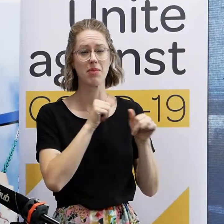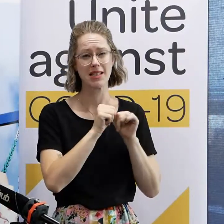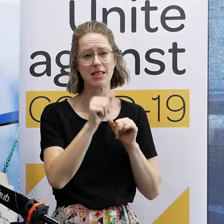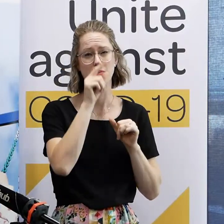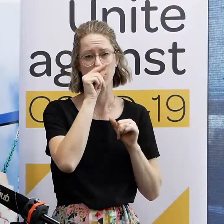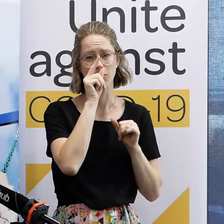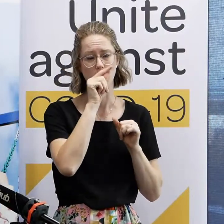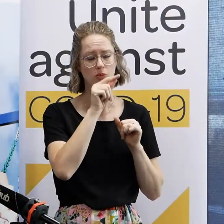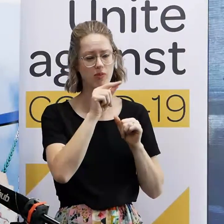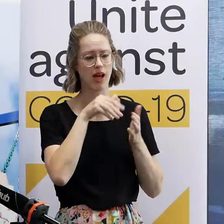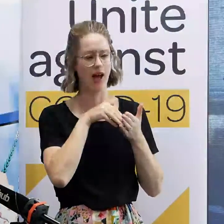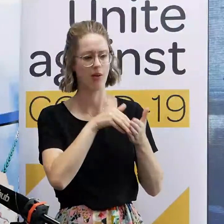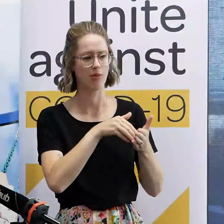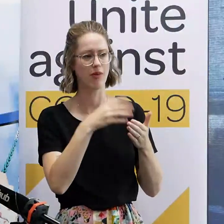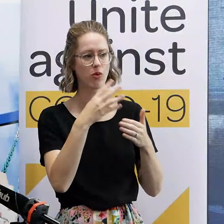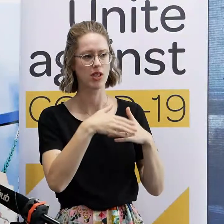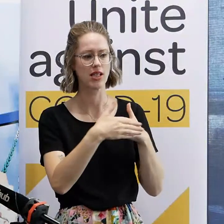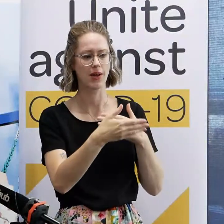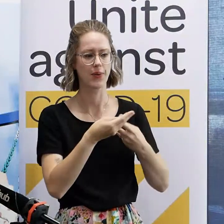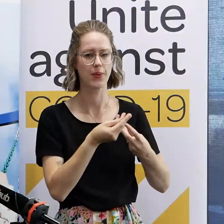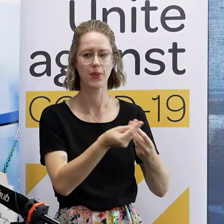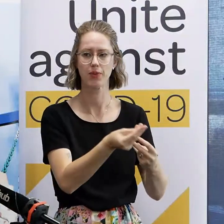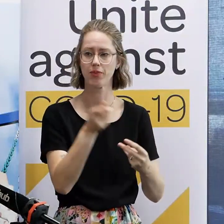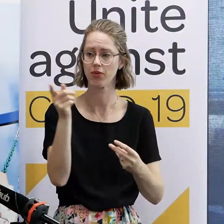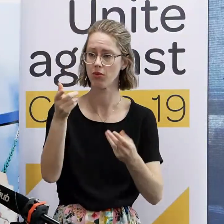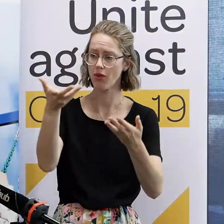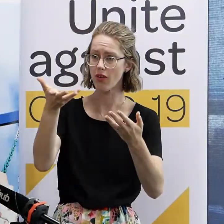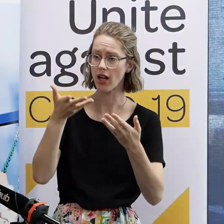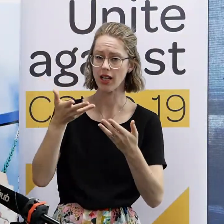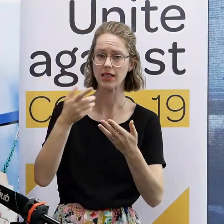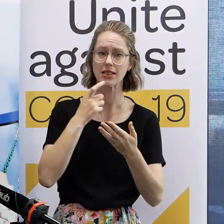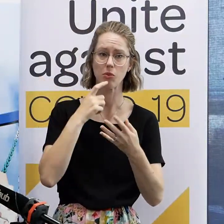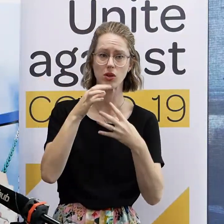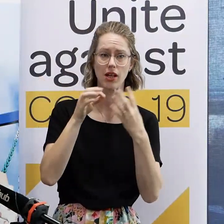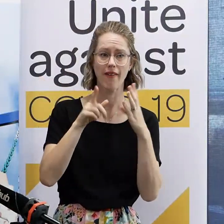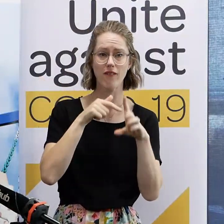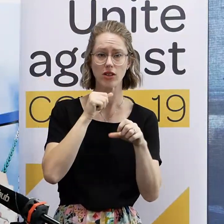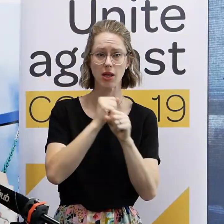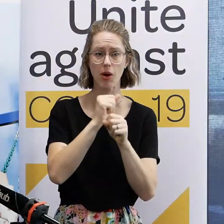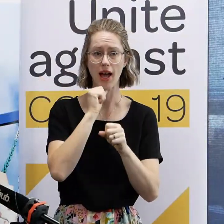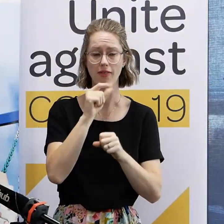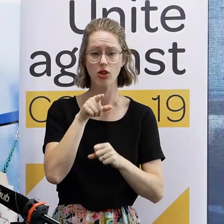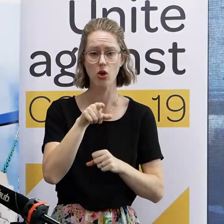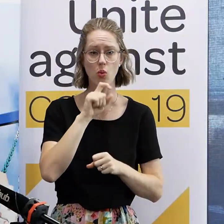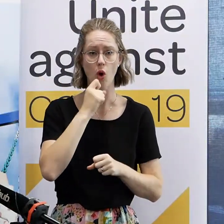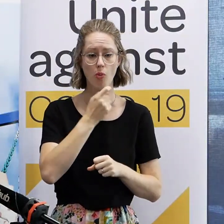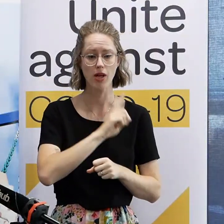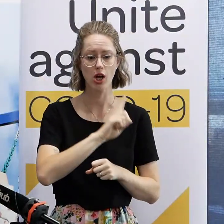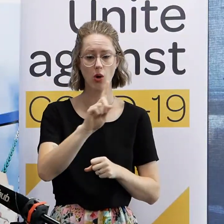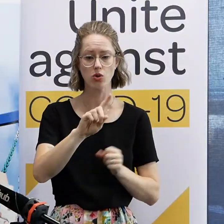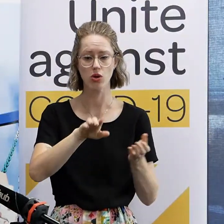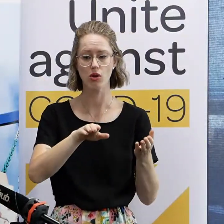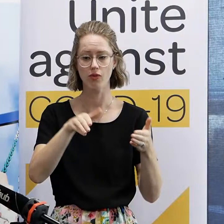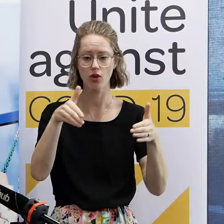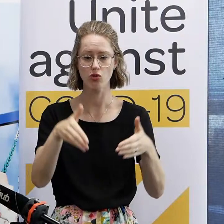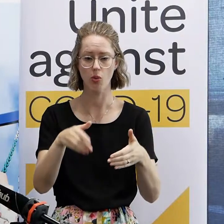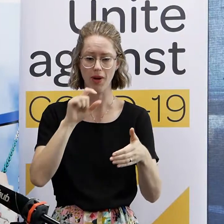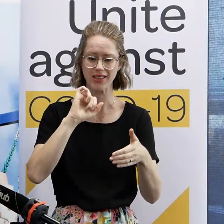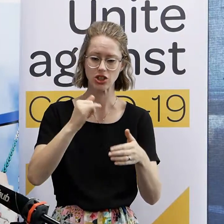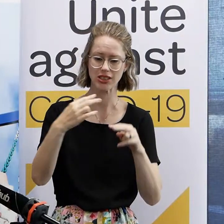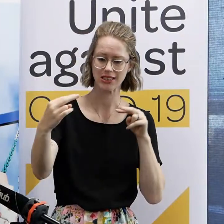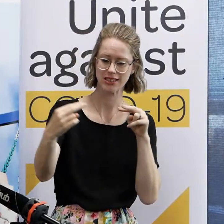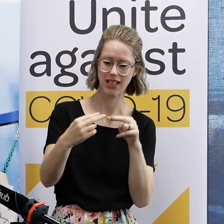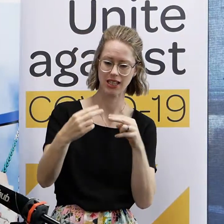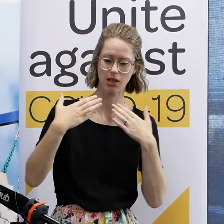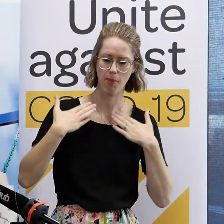can facilitate that 14 days for them. So are you providing them simple details, like if you are not going to attend a funeral but simply see